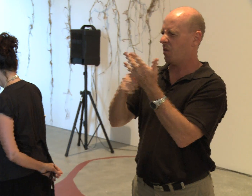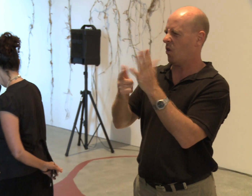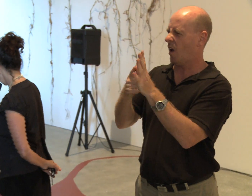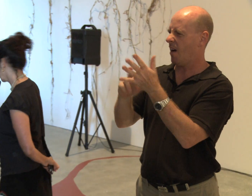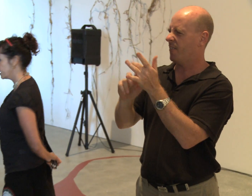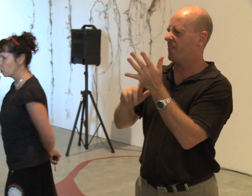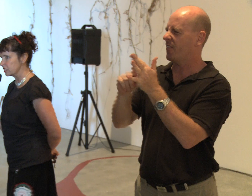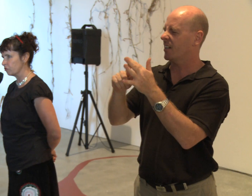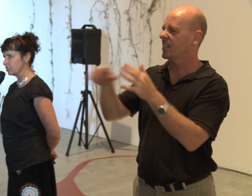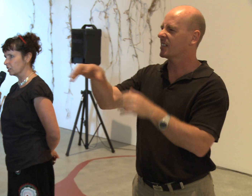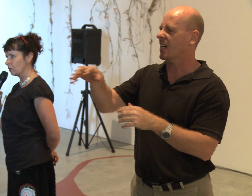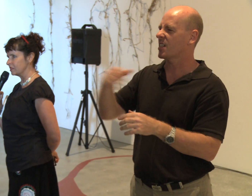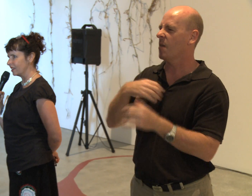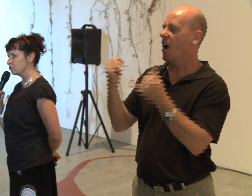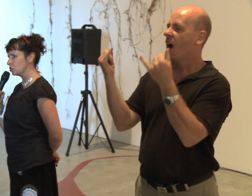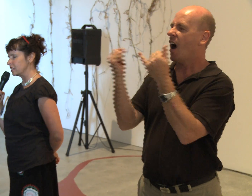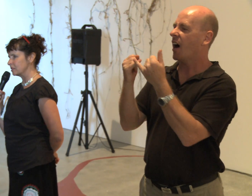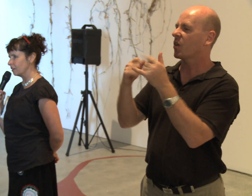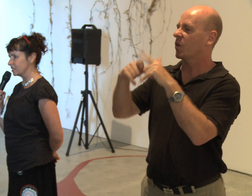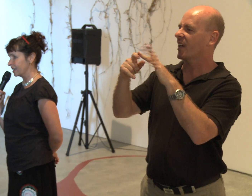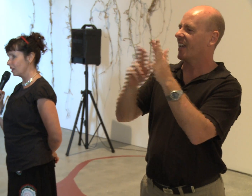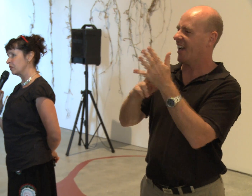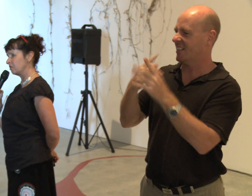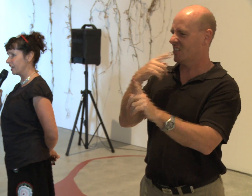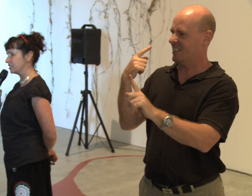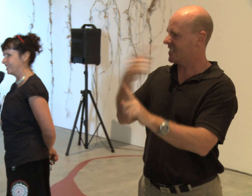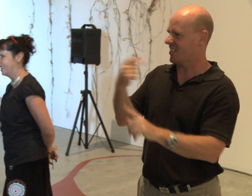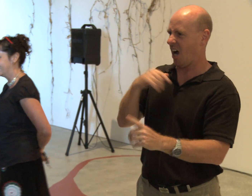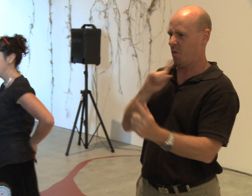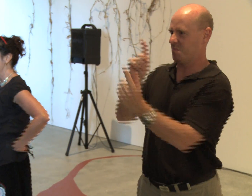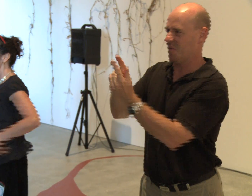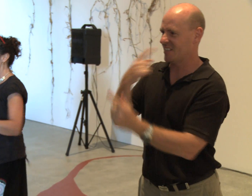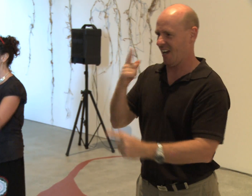my Uncle Ken always threatens to go up and introduce himself and say, I think we're related.